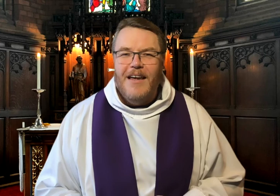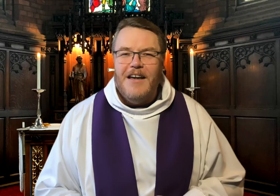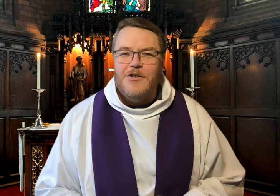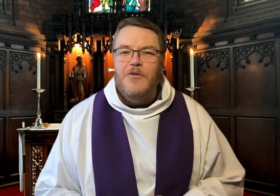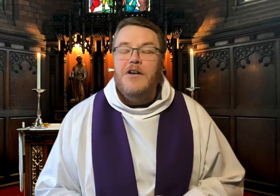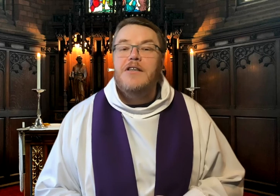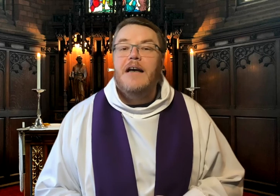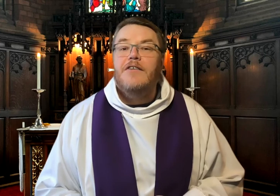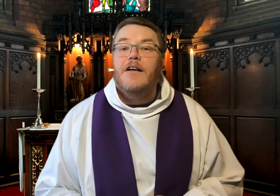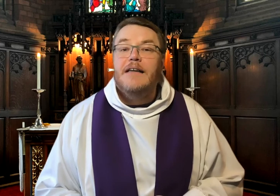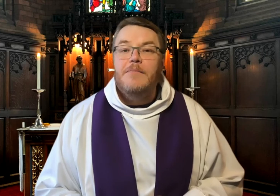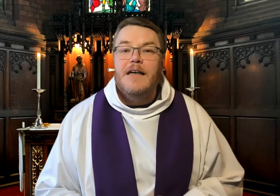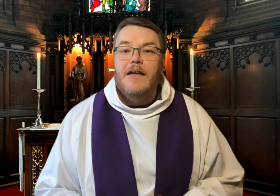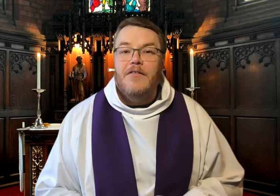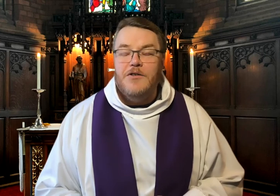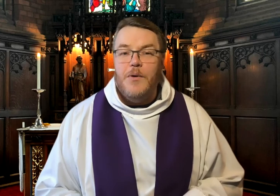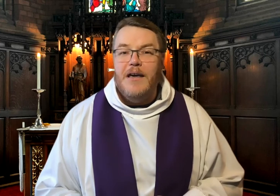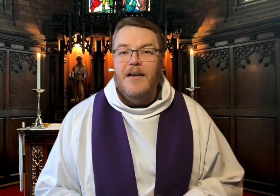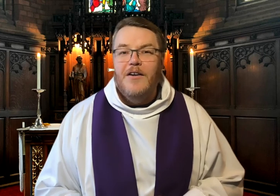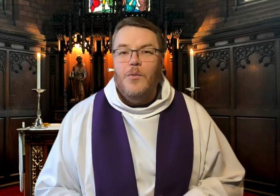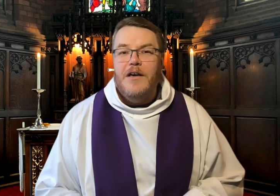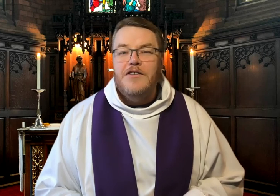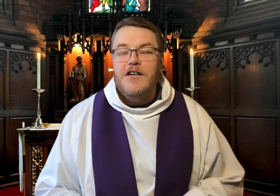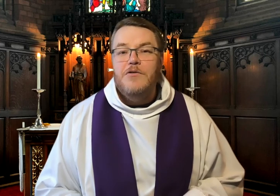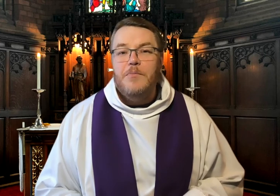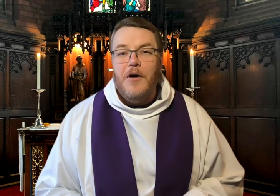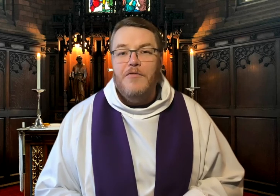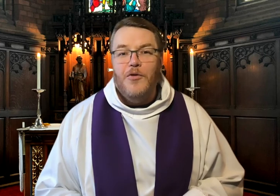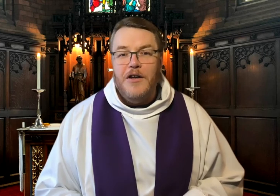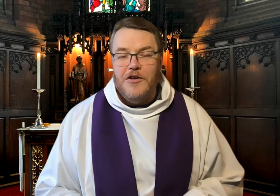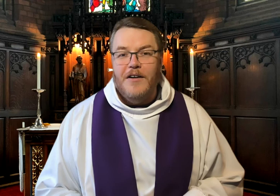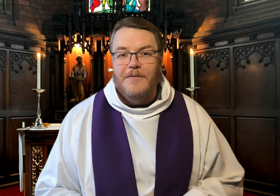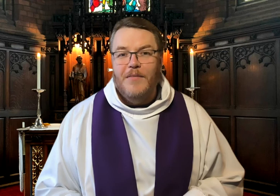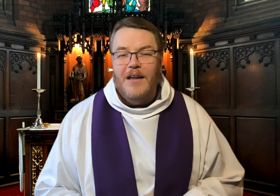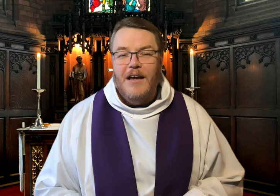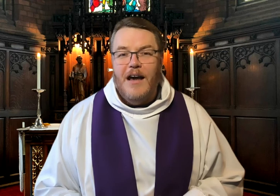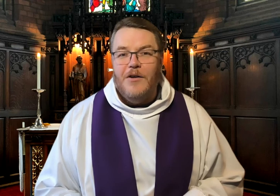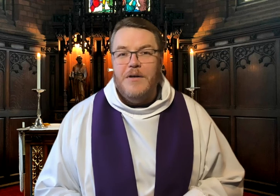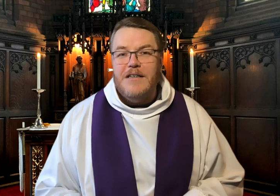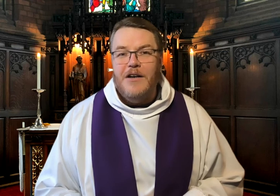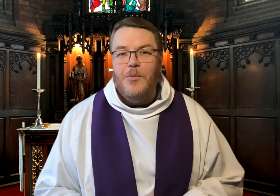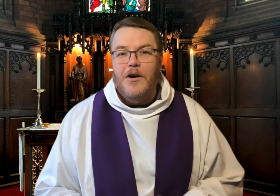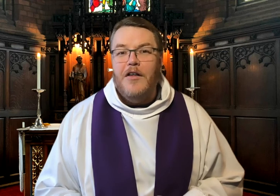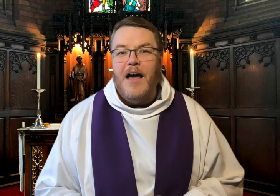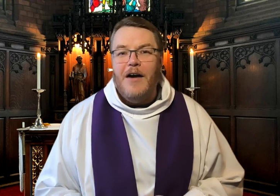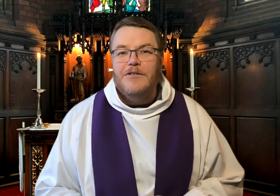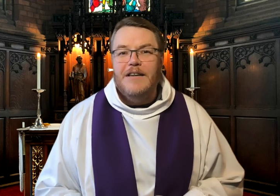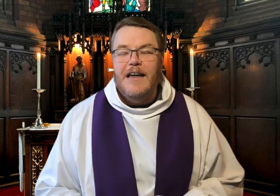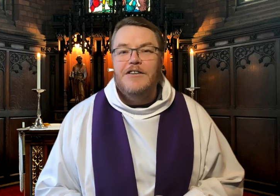As we reach the end of our time together this week, we continue to pray for each other and we send one another out into the